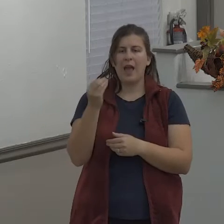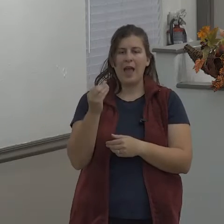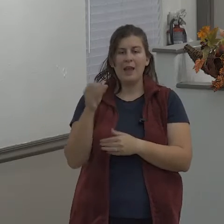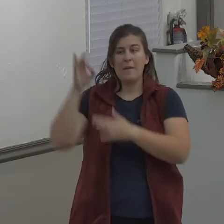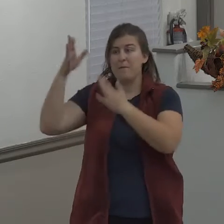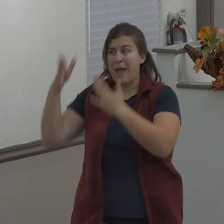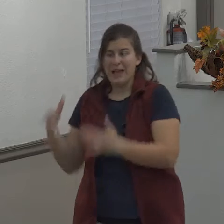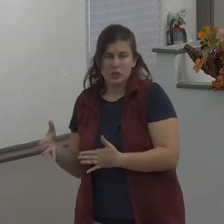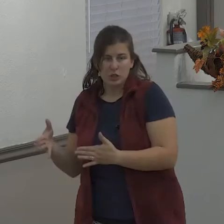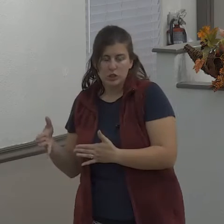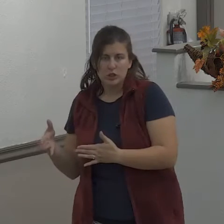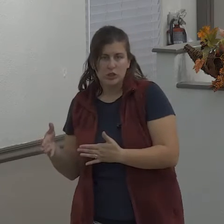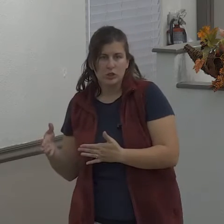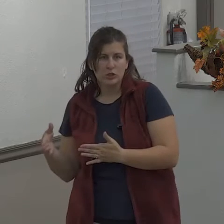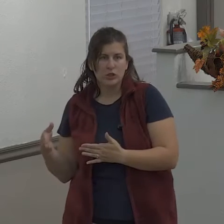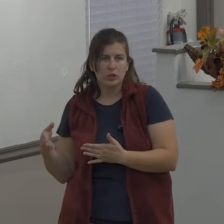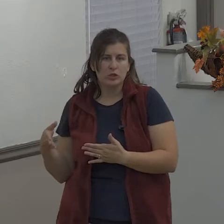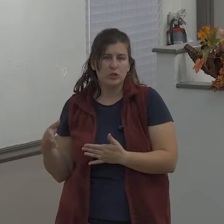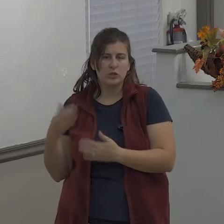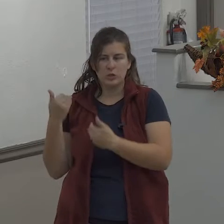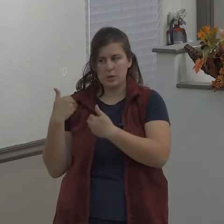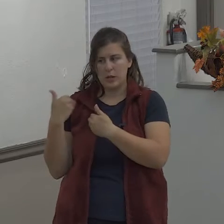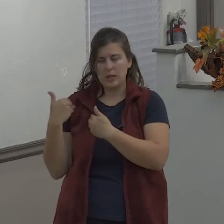in pastorates,